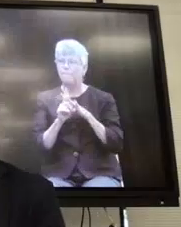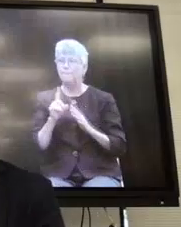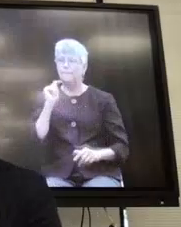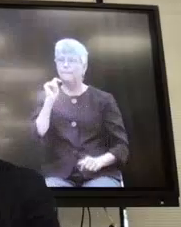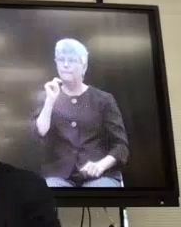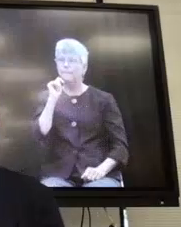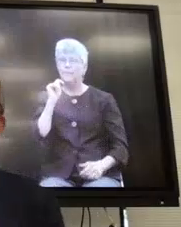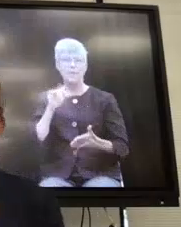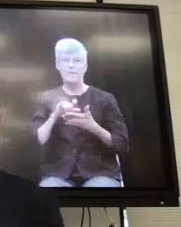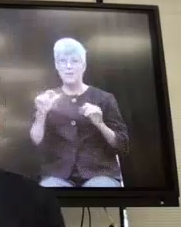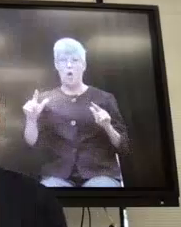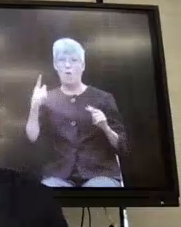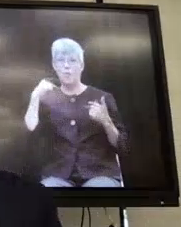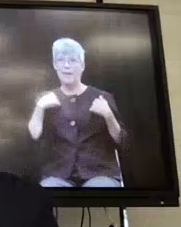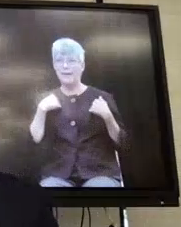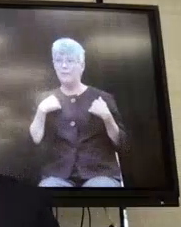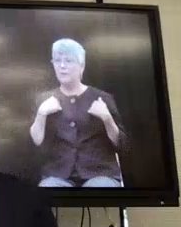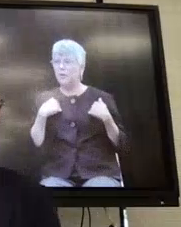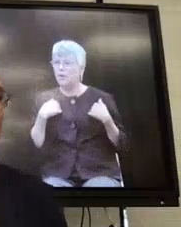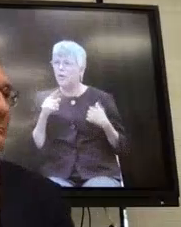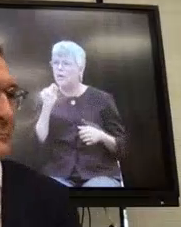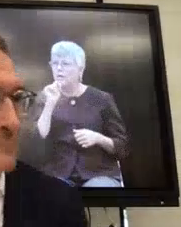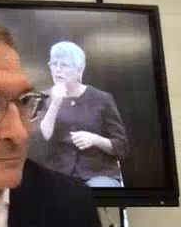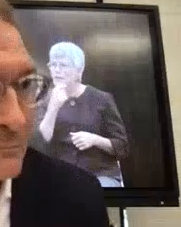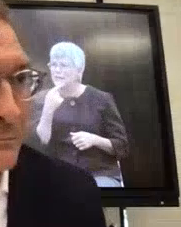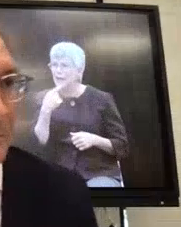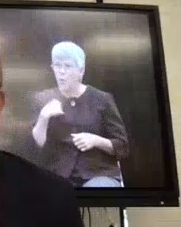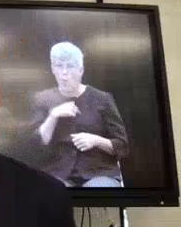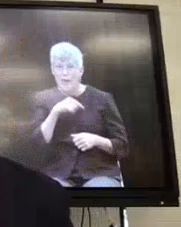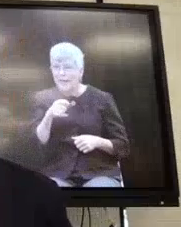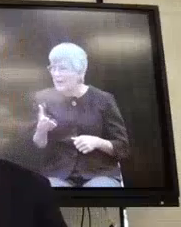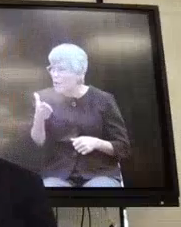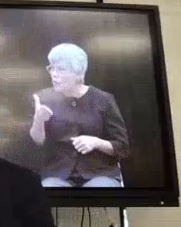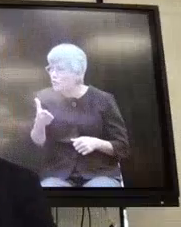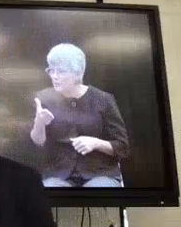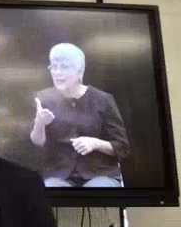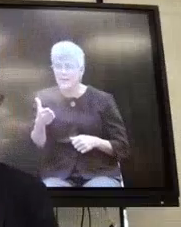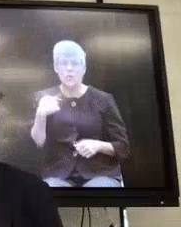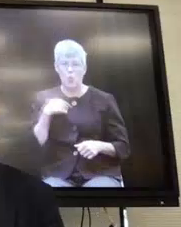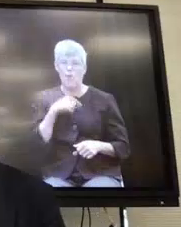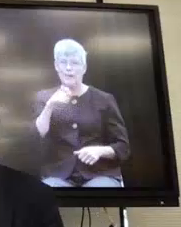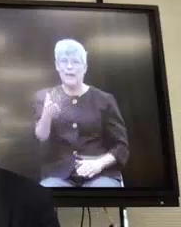That's all I have. We need a motion for that. Yep.